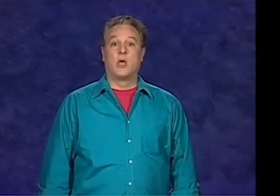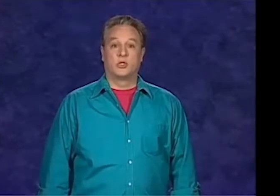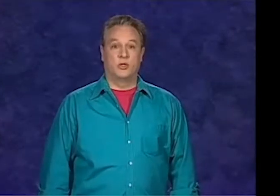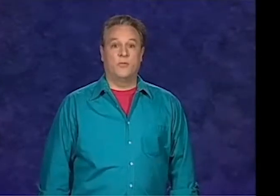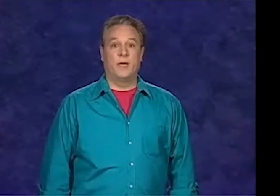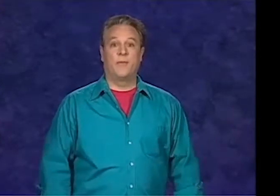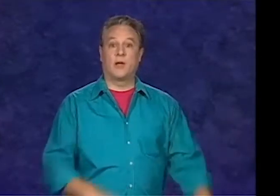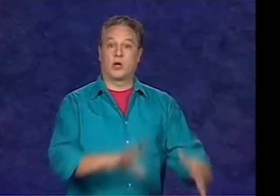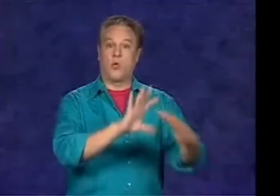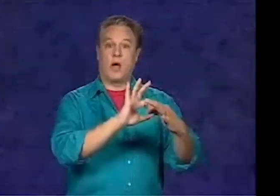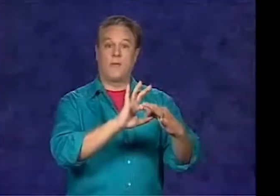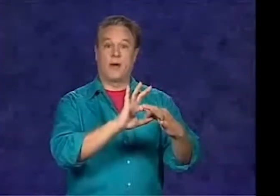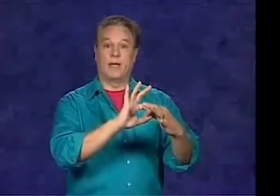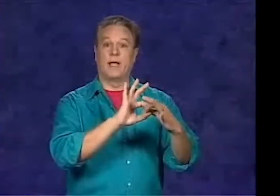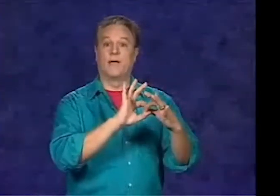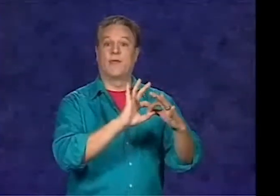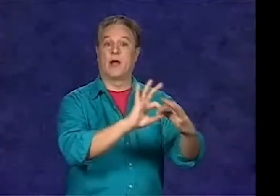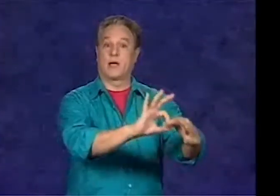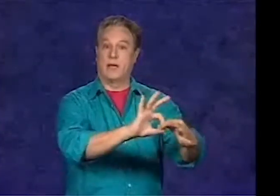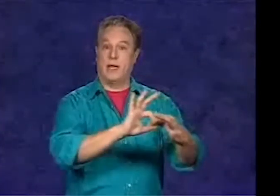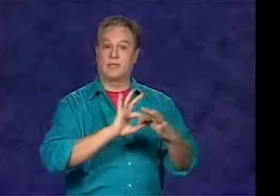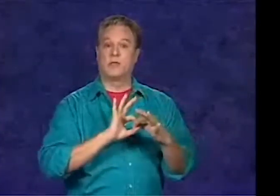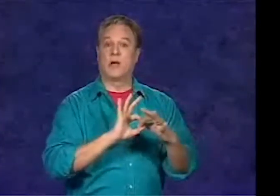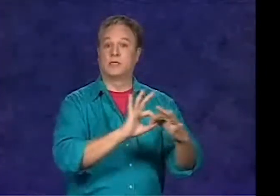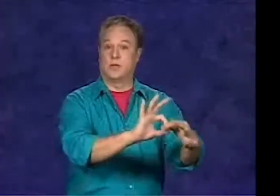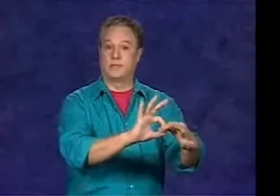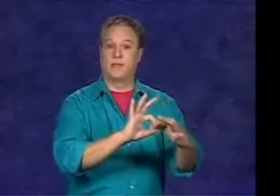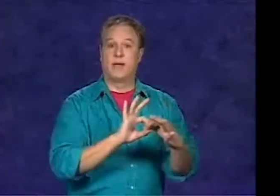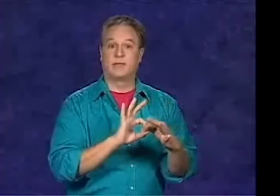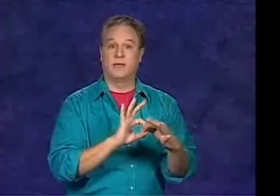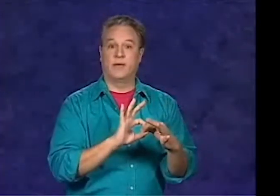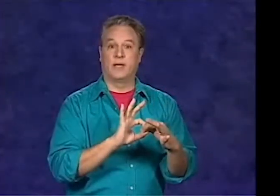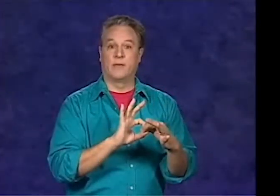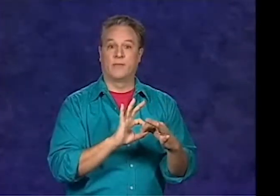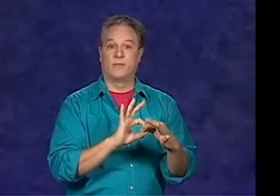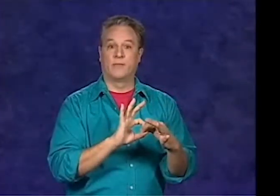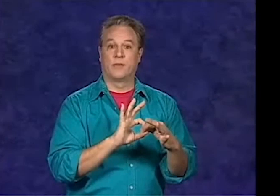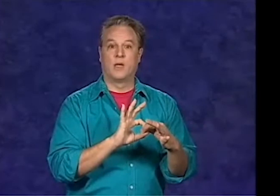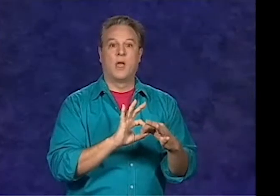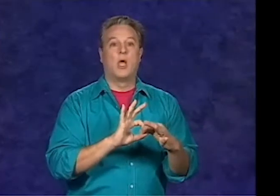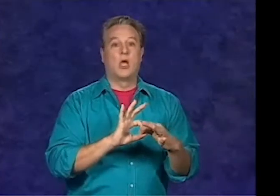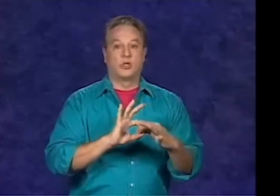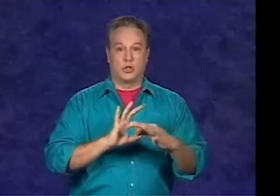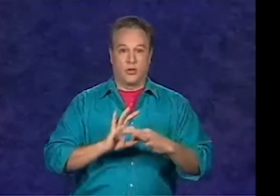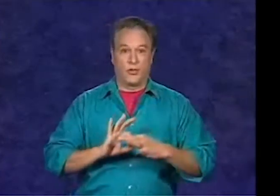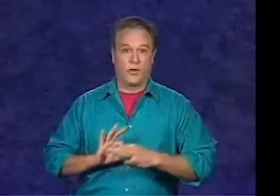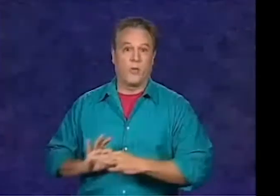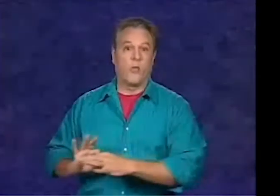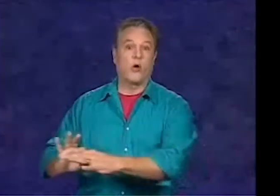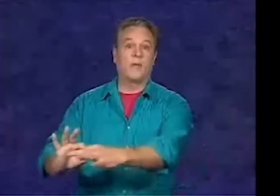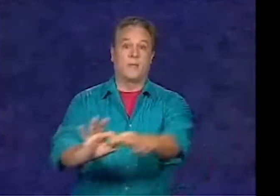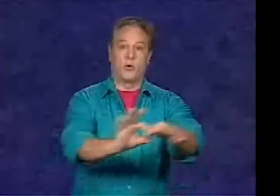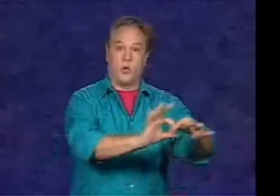Two people are cooperating if they're connected while doing some activity. Show three or more people cooperating this